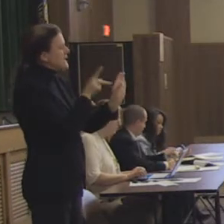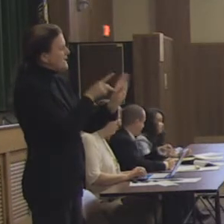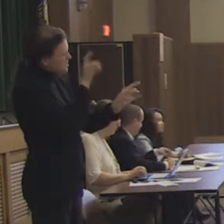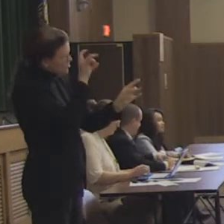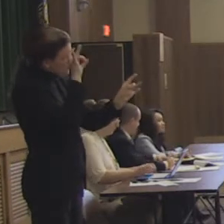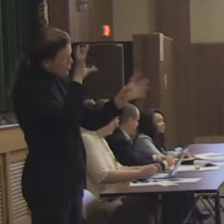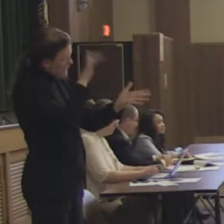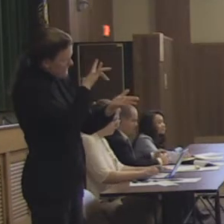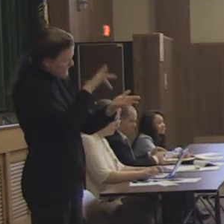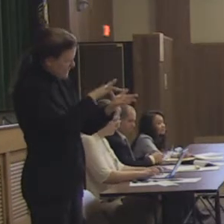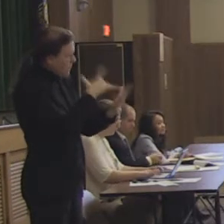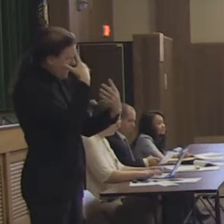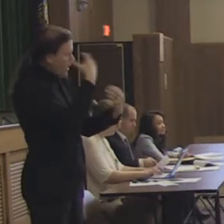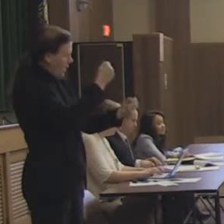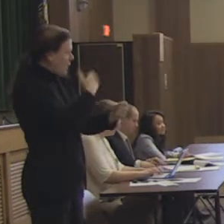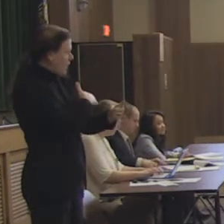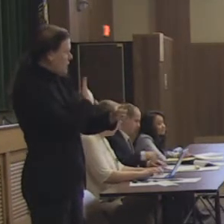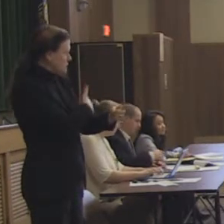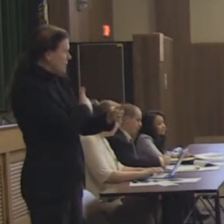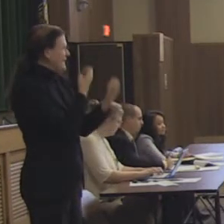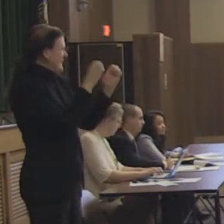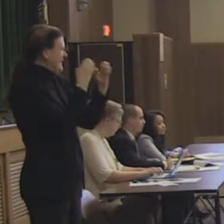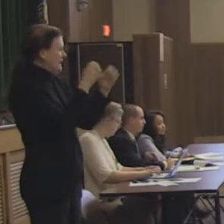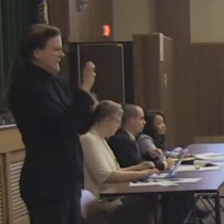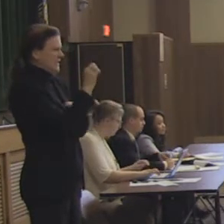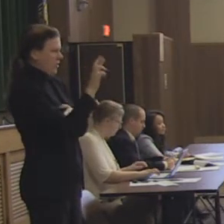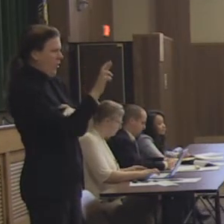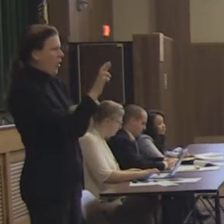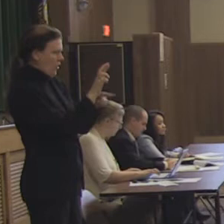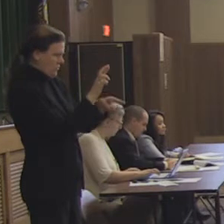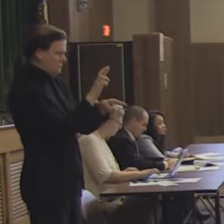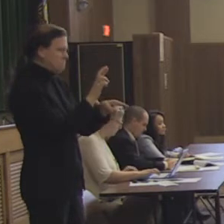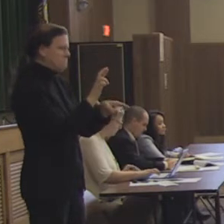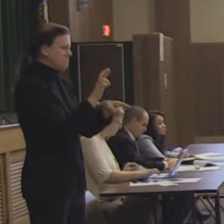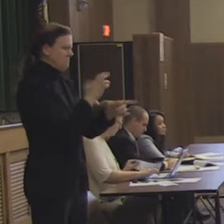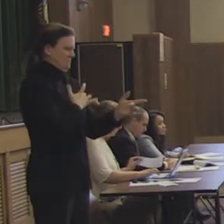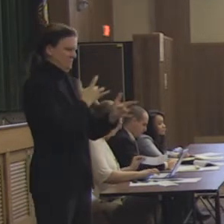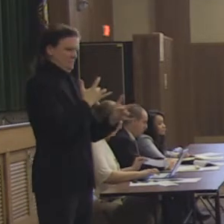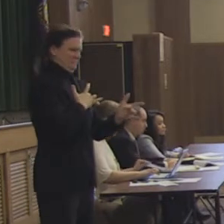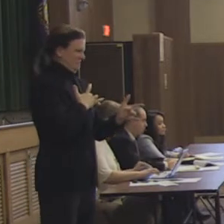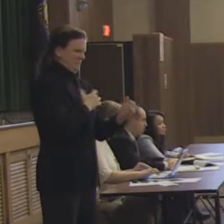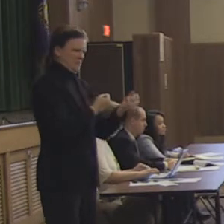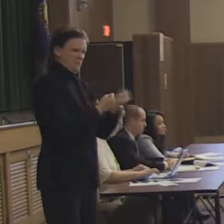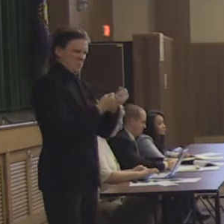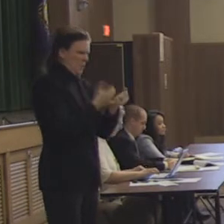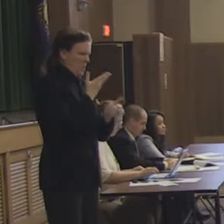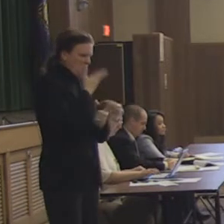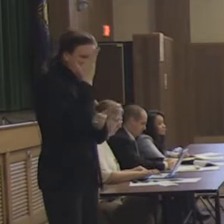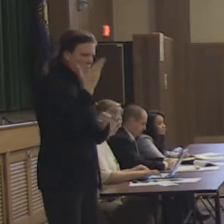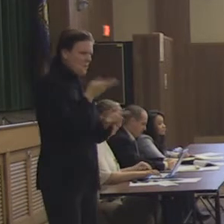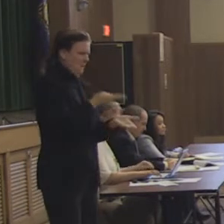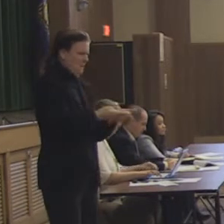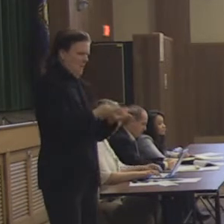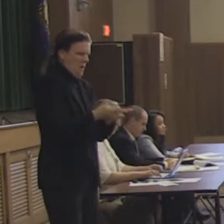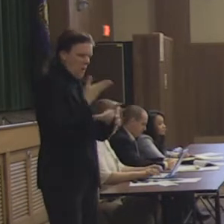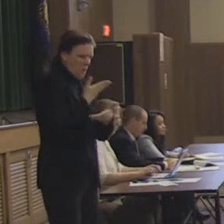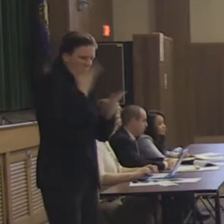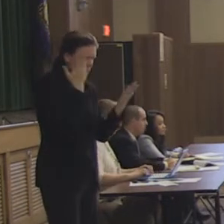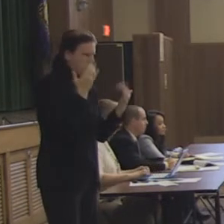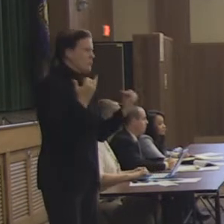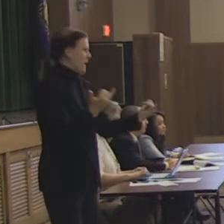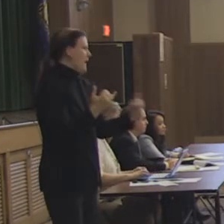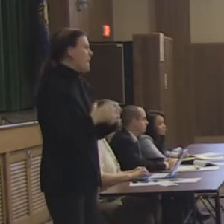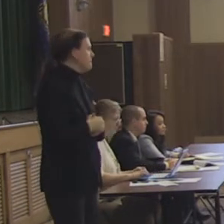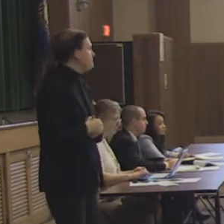Department, which is the mental health complex's emergency room, I am concerned about the lack of support and resources that are in the community at this